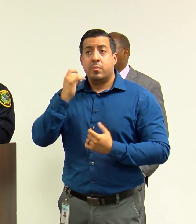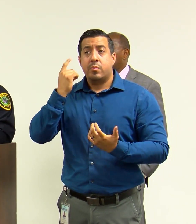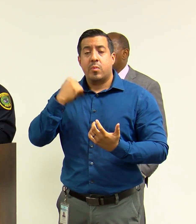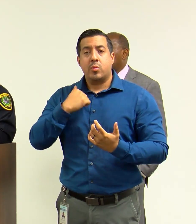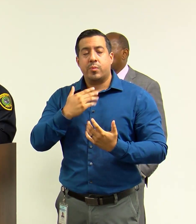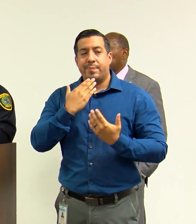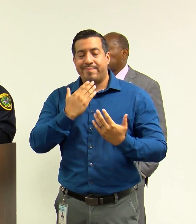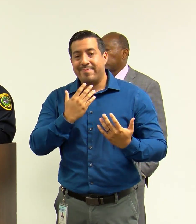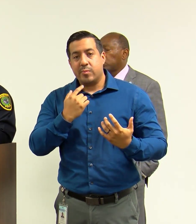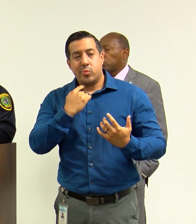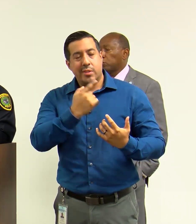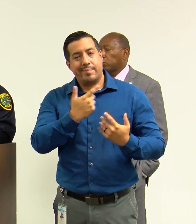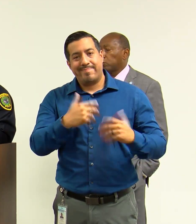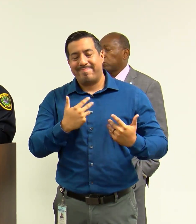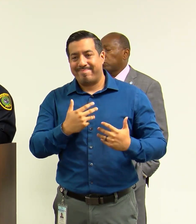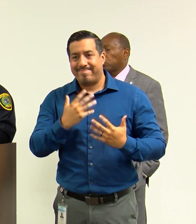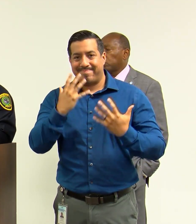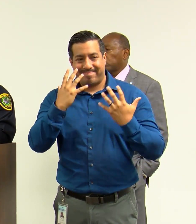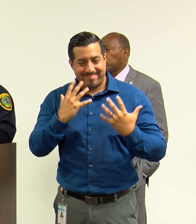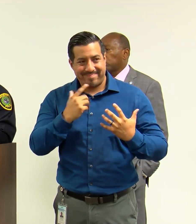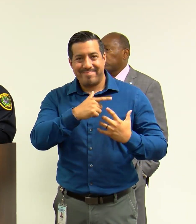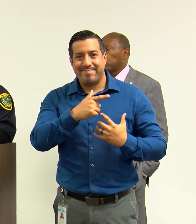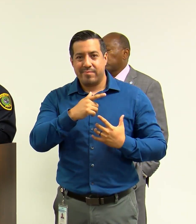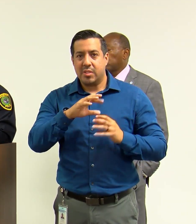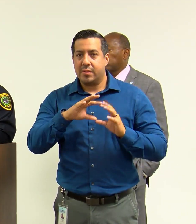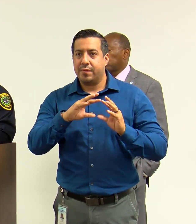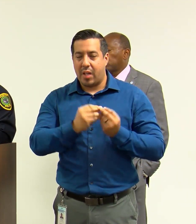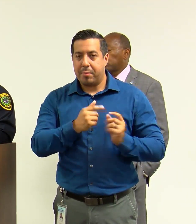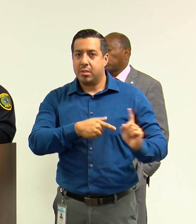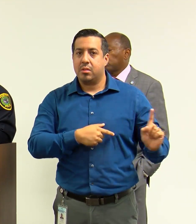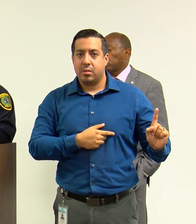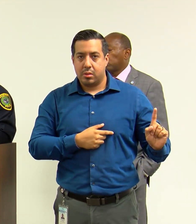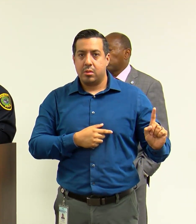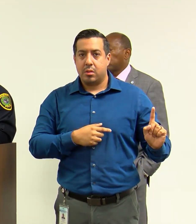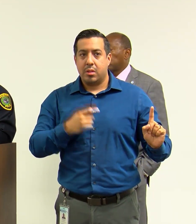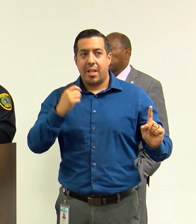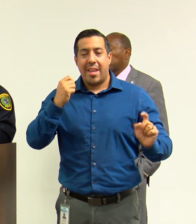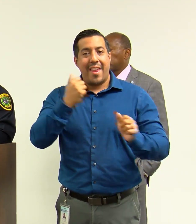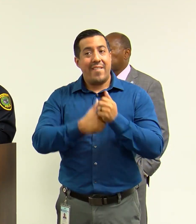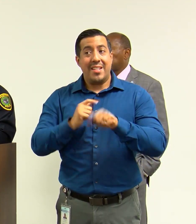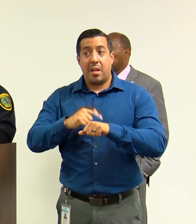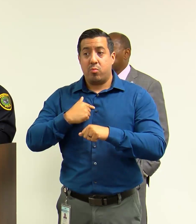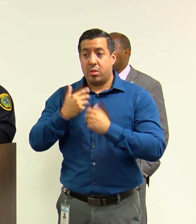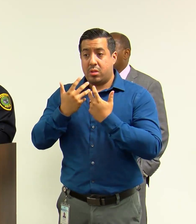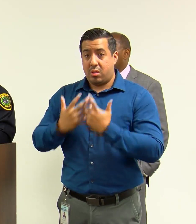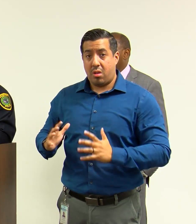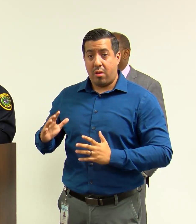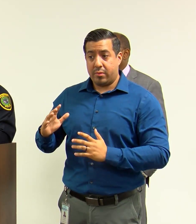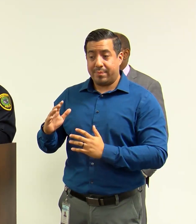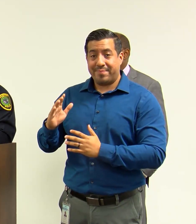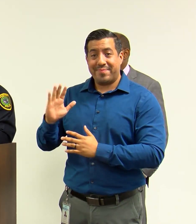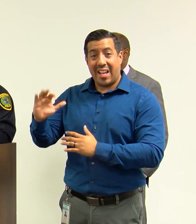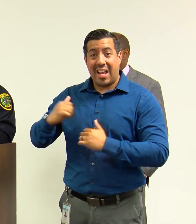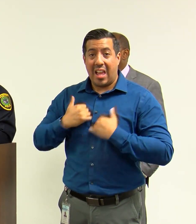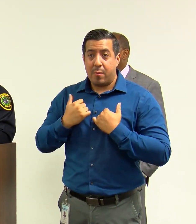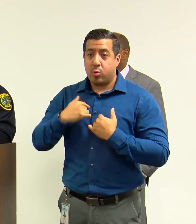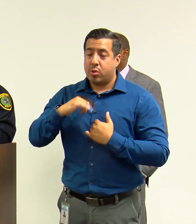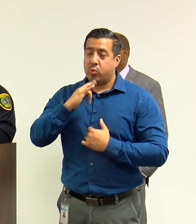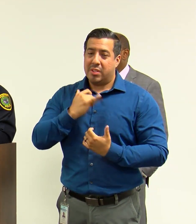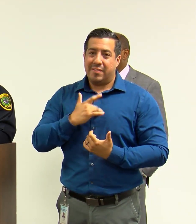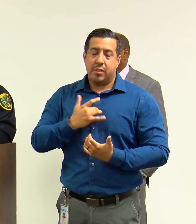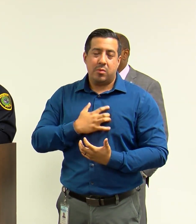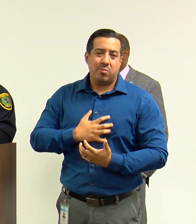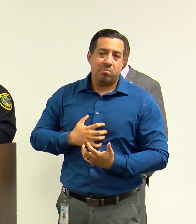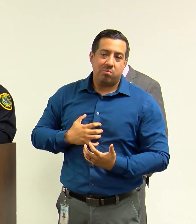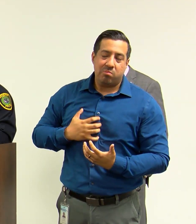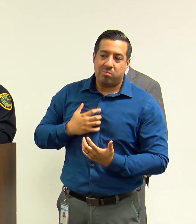to the Gillott family. Anytime we lose a life, we regret it, regardless of the